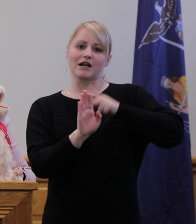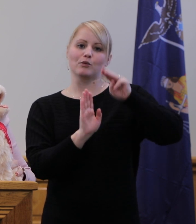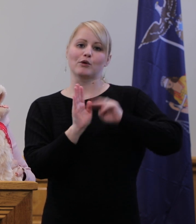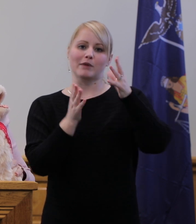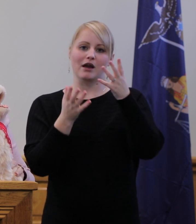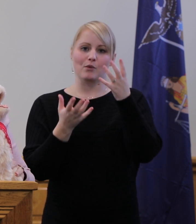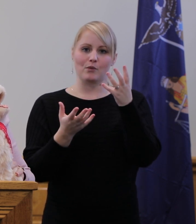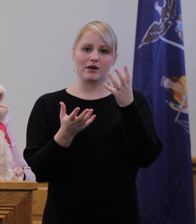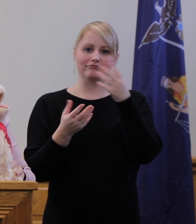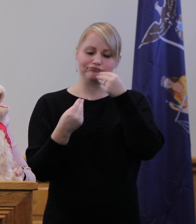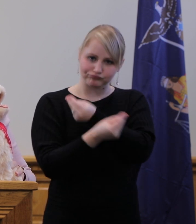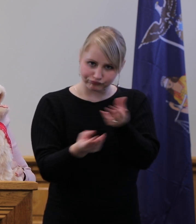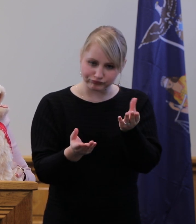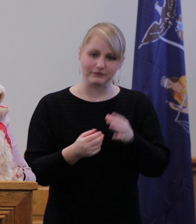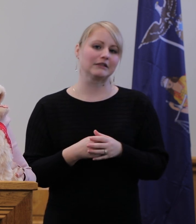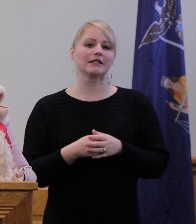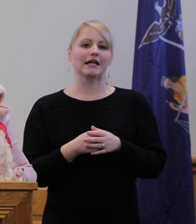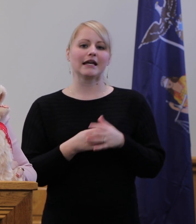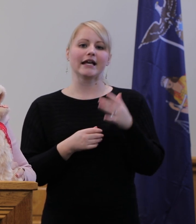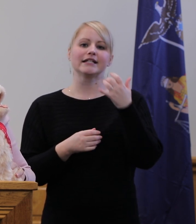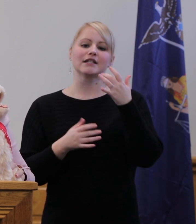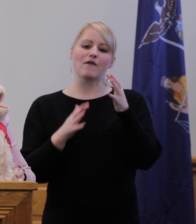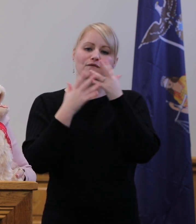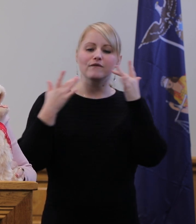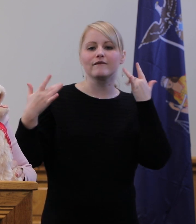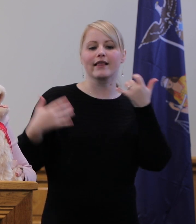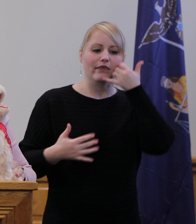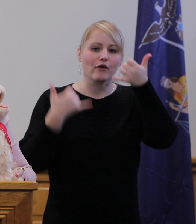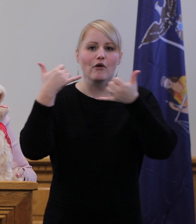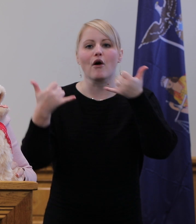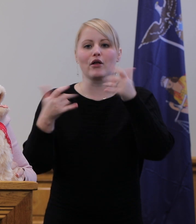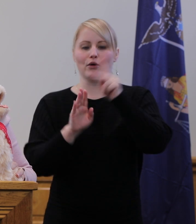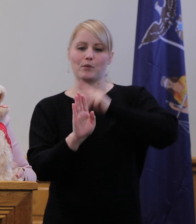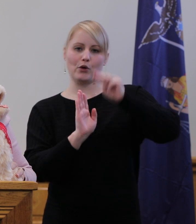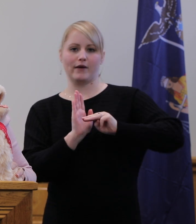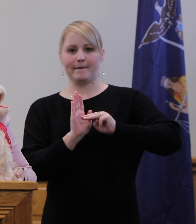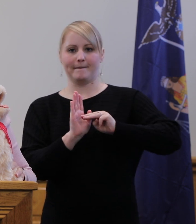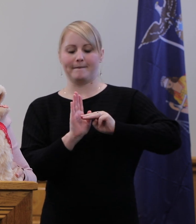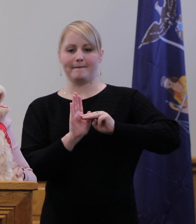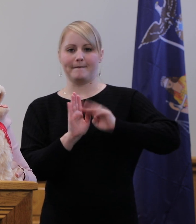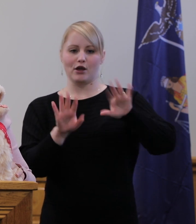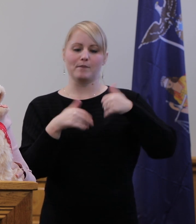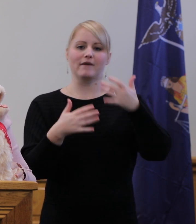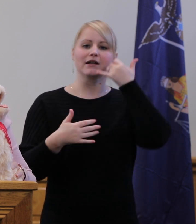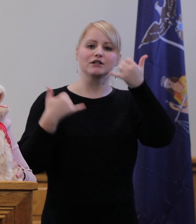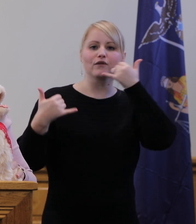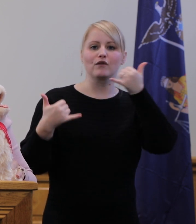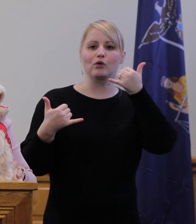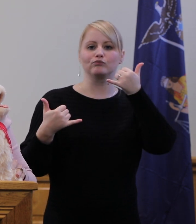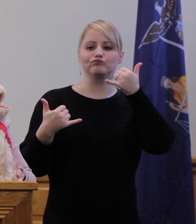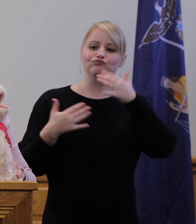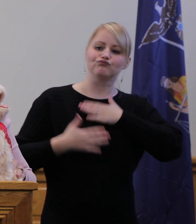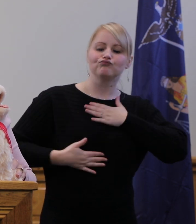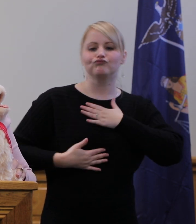mention is our Friendly Caller program. The Friendly Caller program provides telephone reassurance to seniors who live alone or who